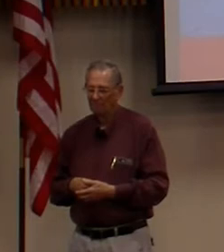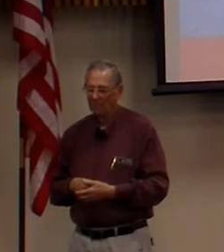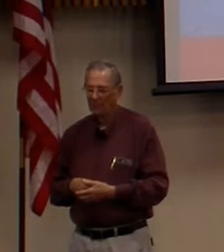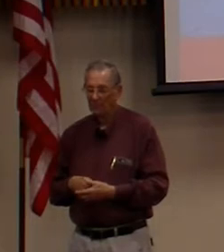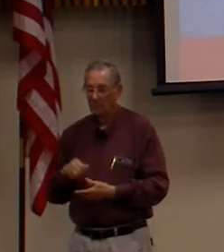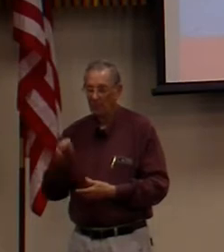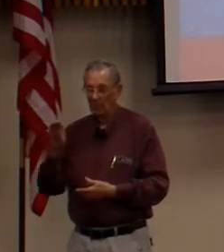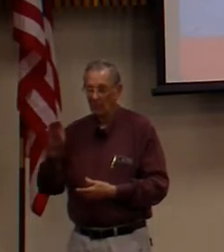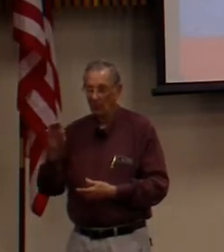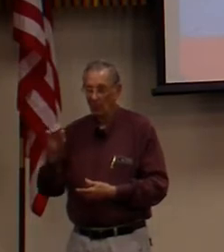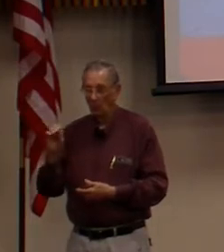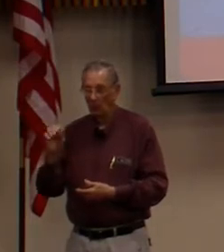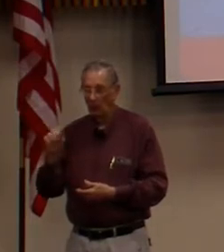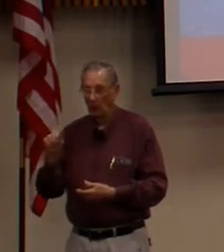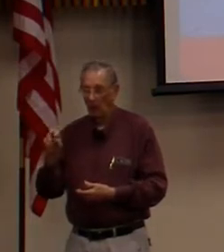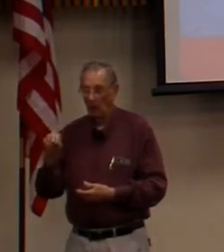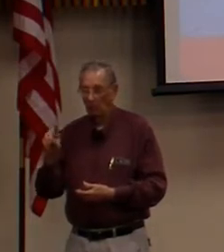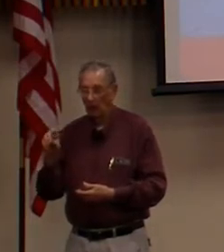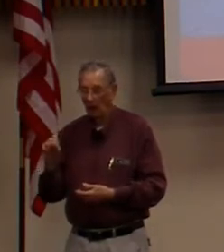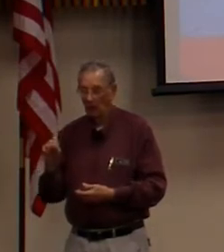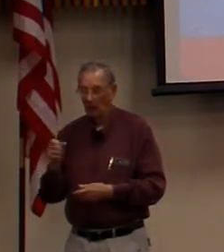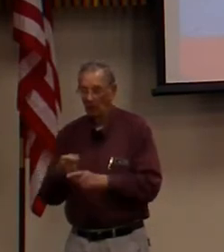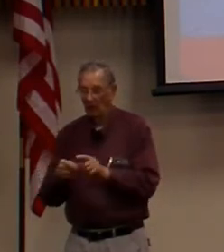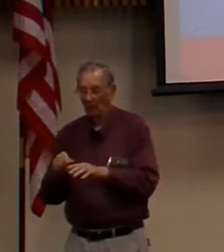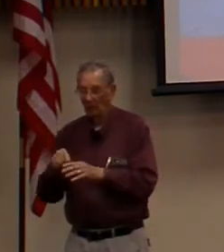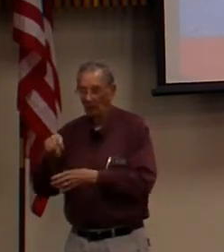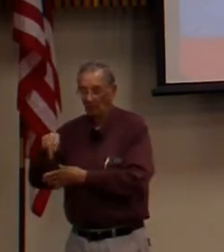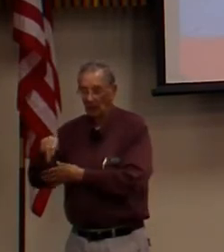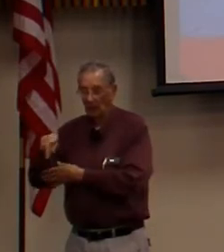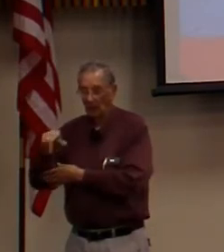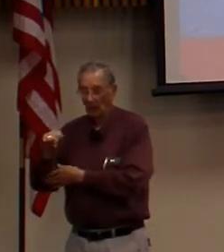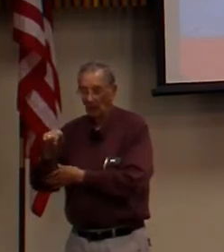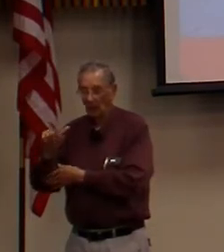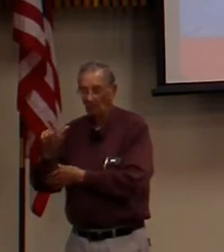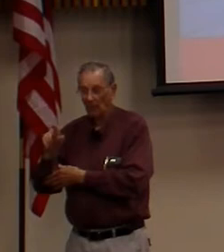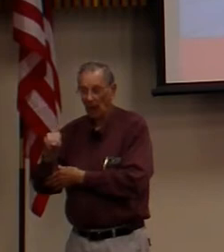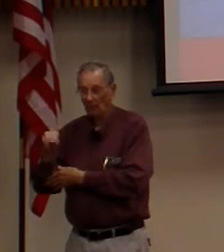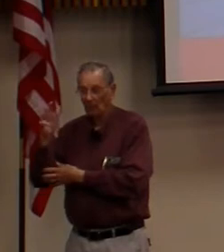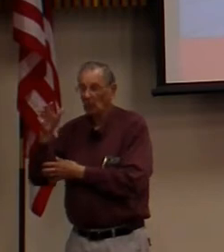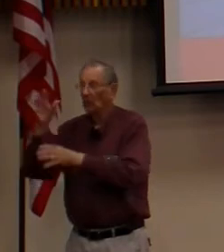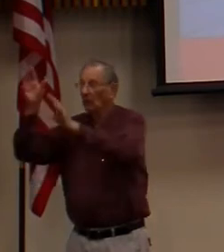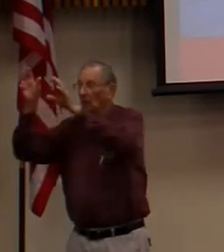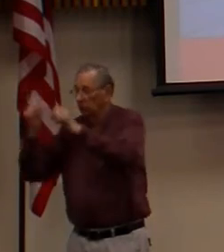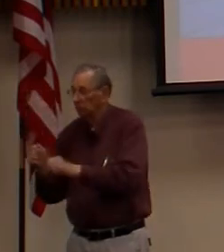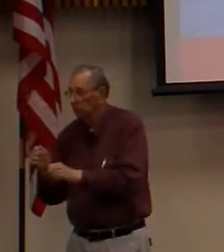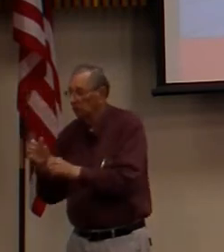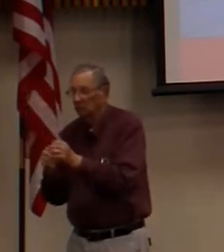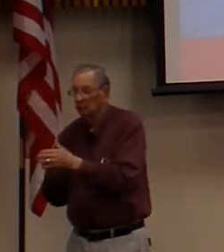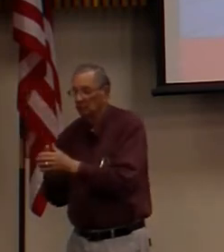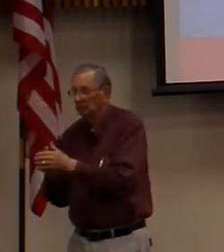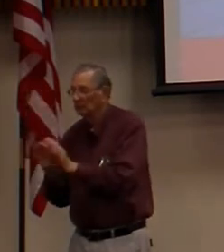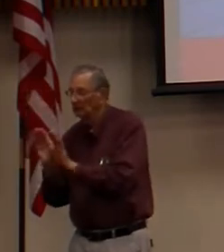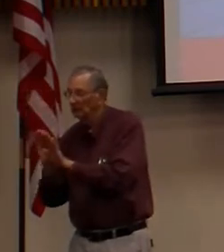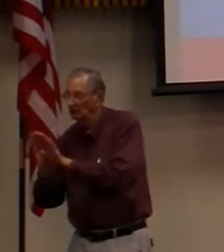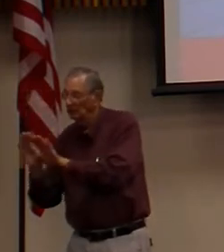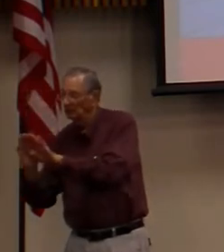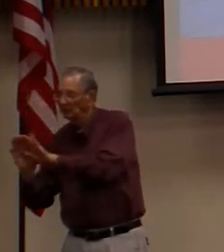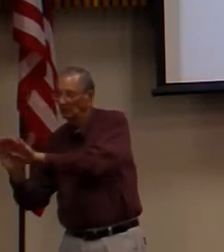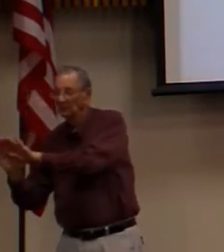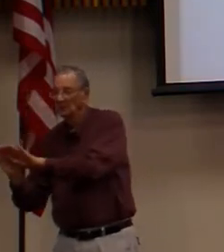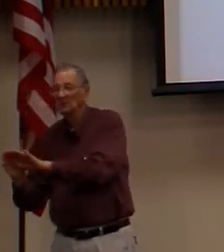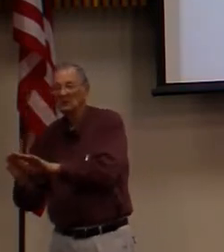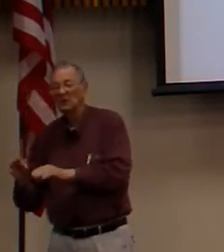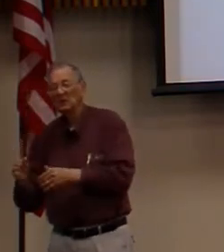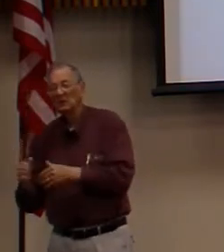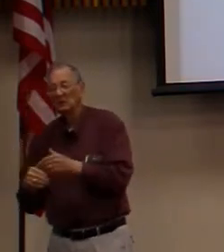boards are made from the palm trees around, or they come from those palm trees, and then they just kind of fashion them together and put together a building